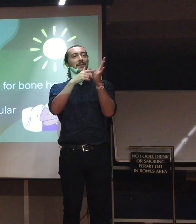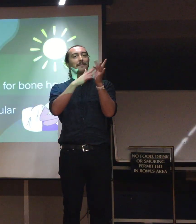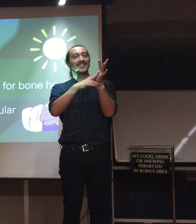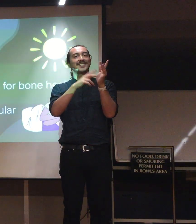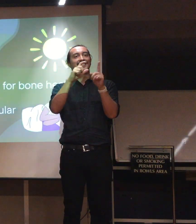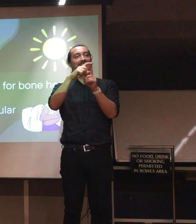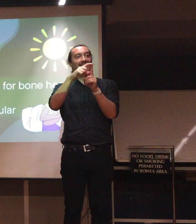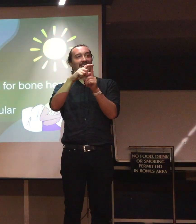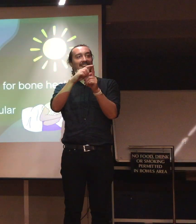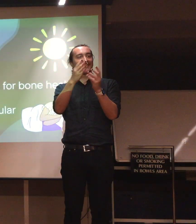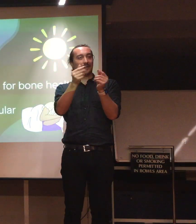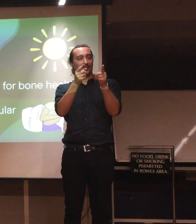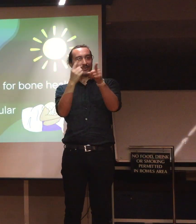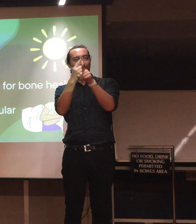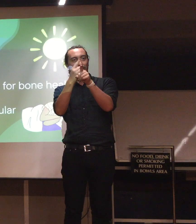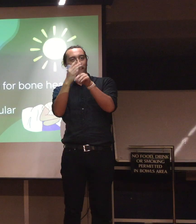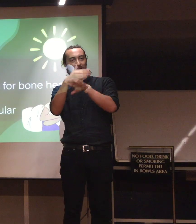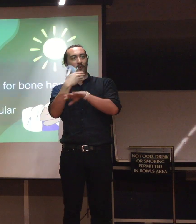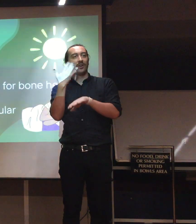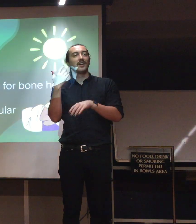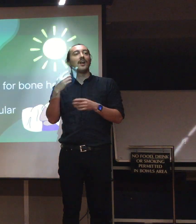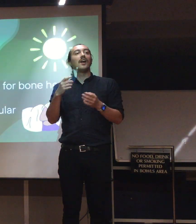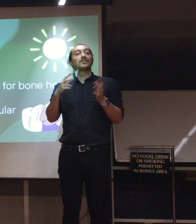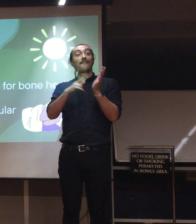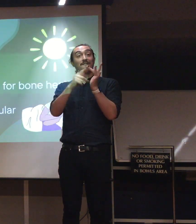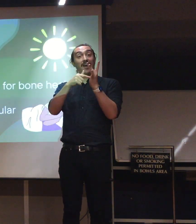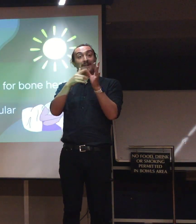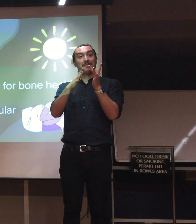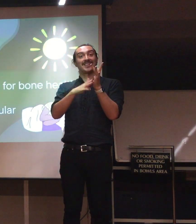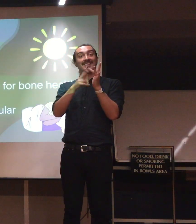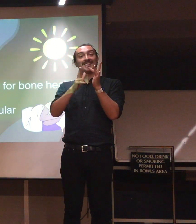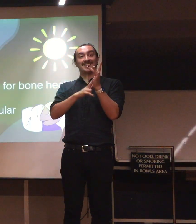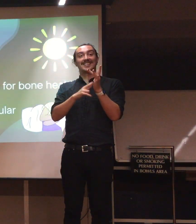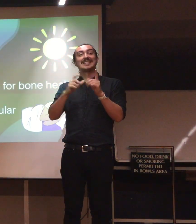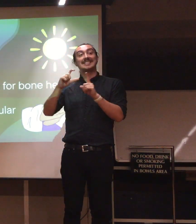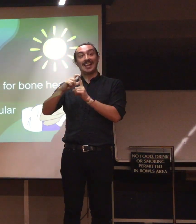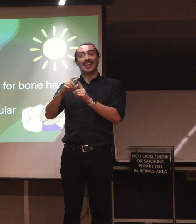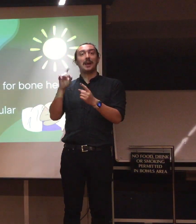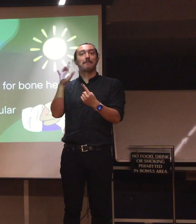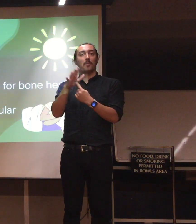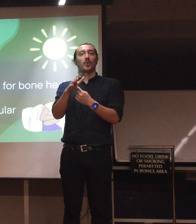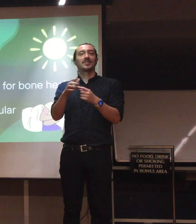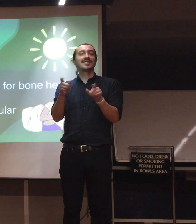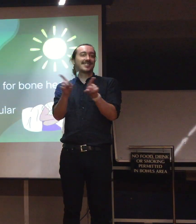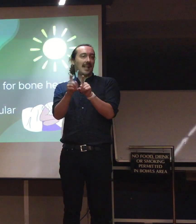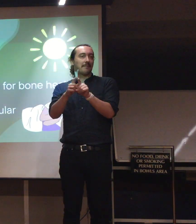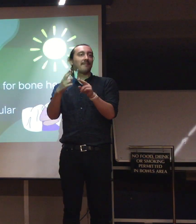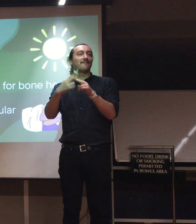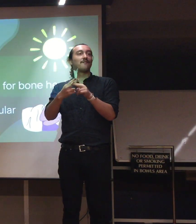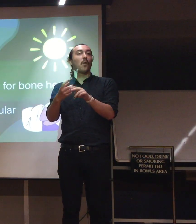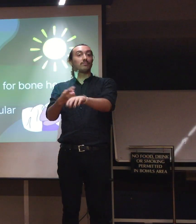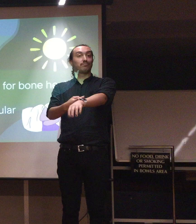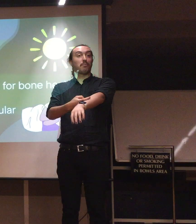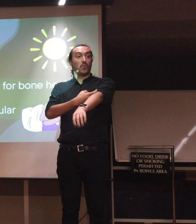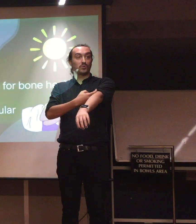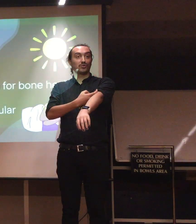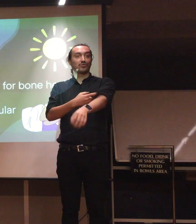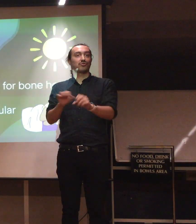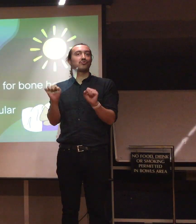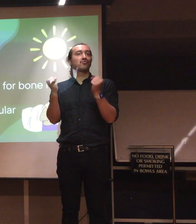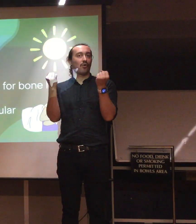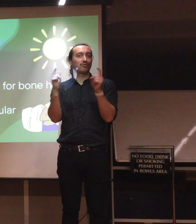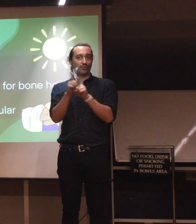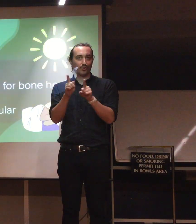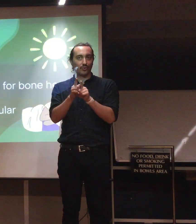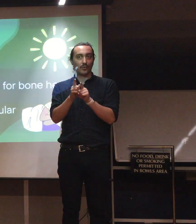vitamin D is very important for keeping our bones nice and strong. So vitamin D actually helps us